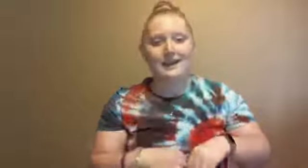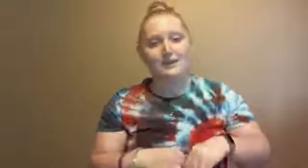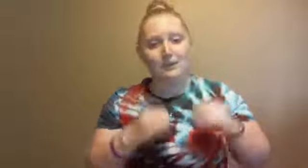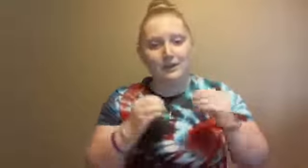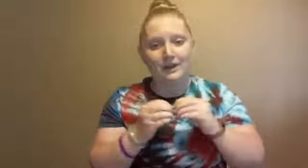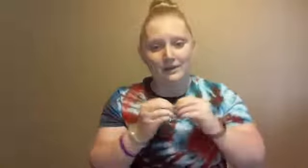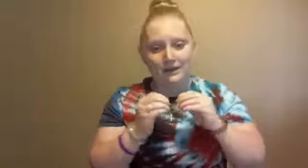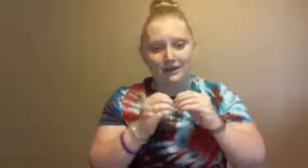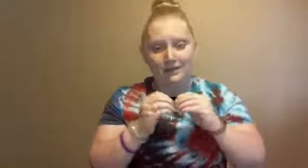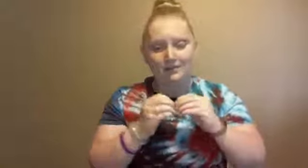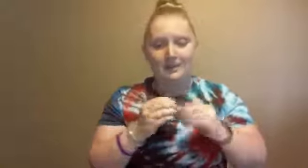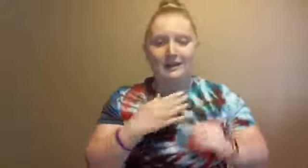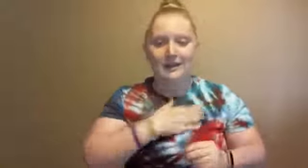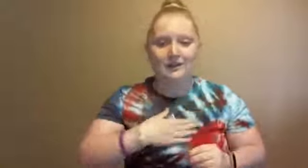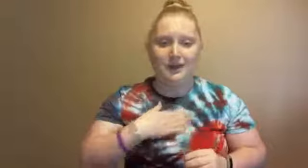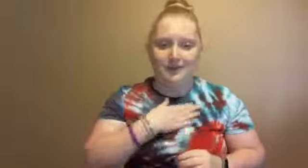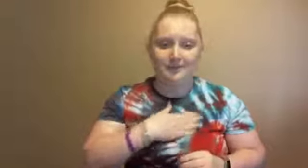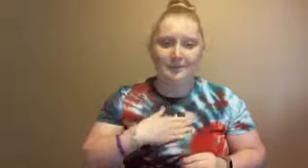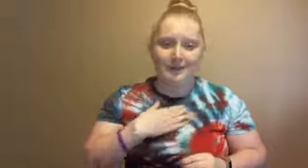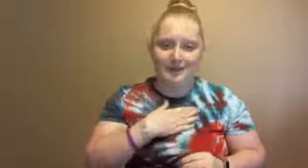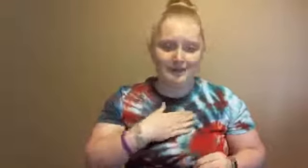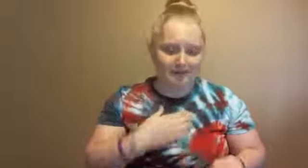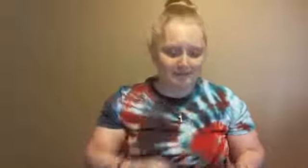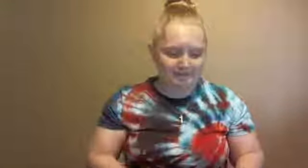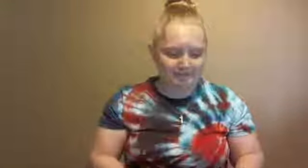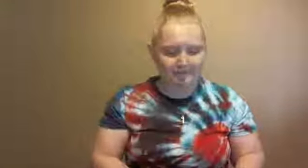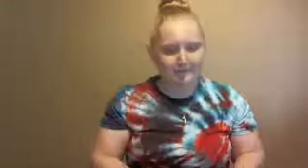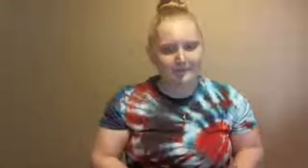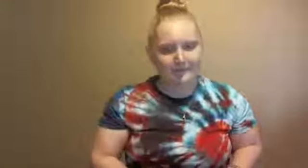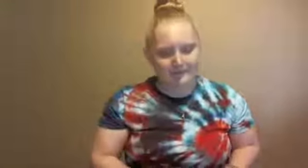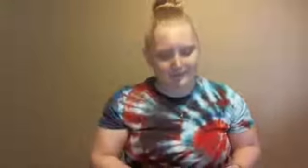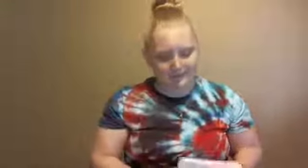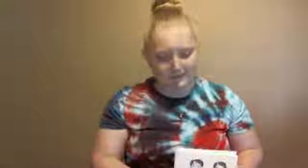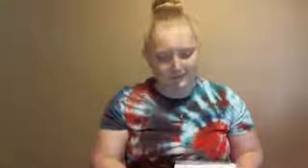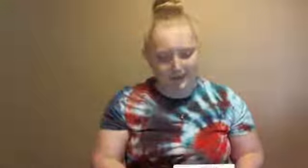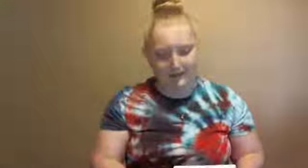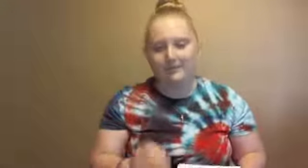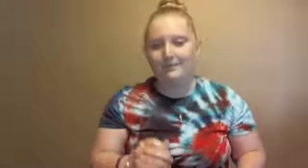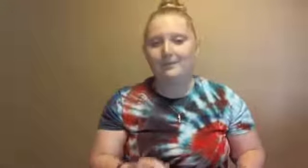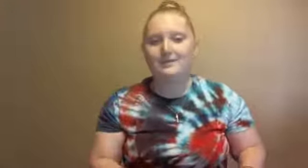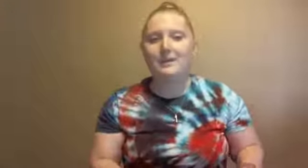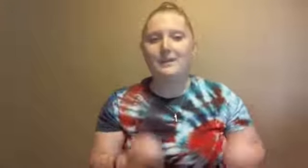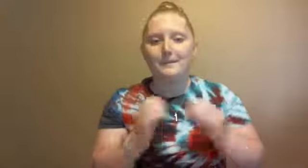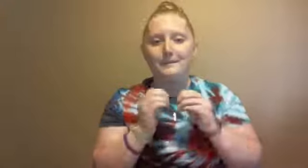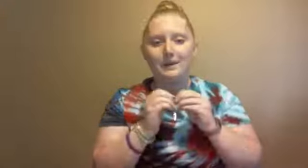if you really wanted to be polite, you could add a please. But